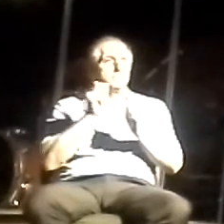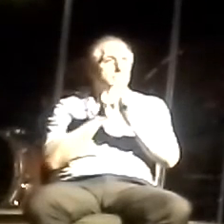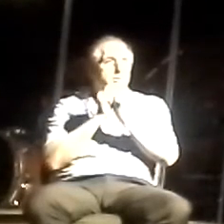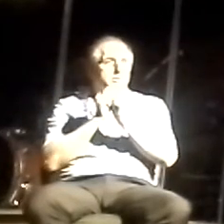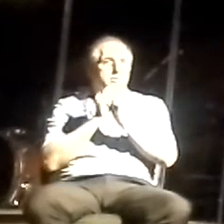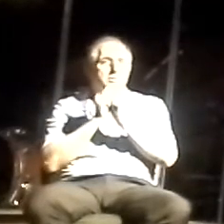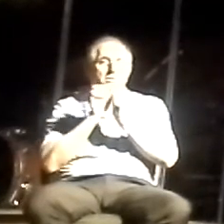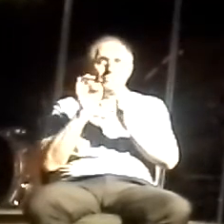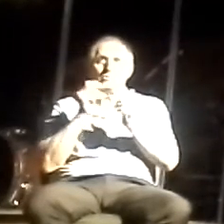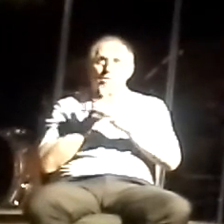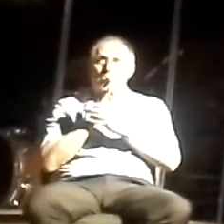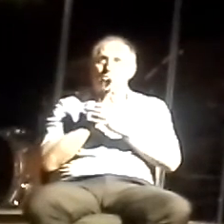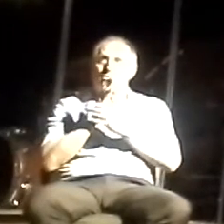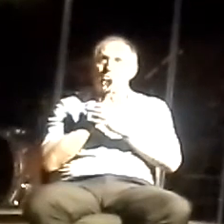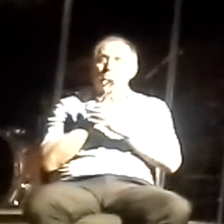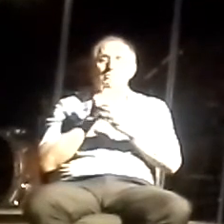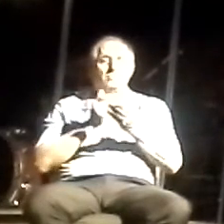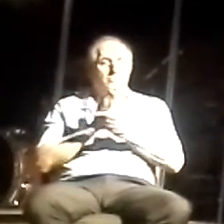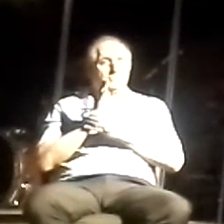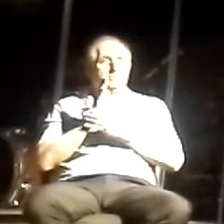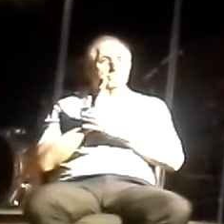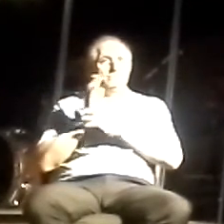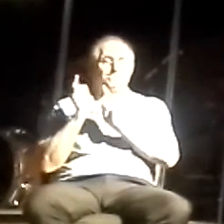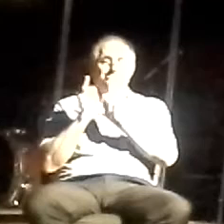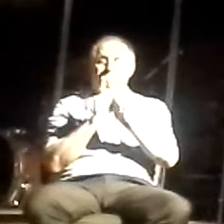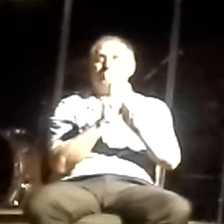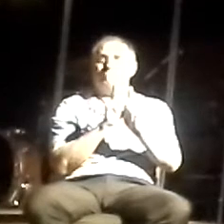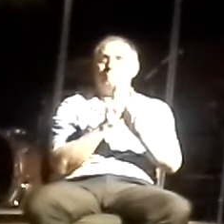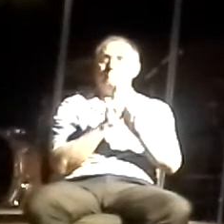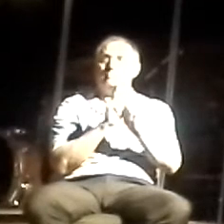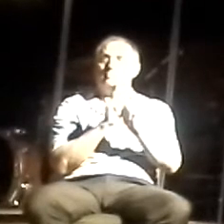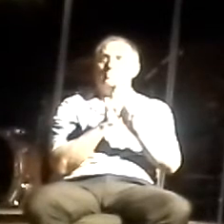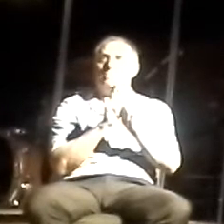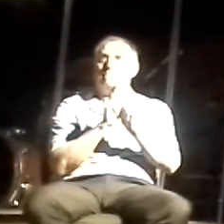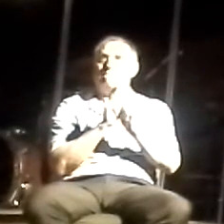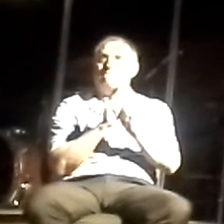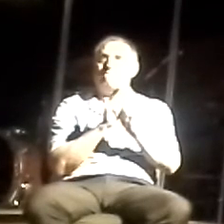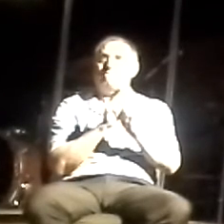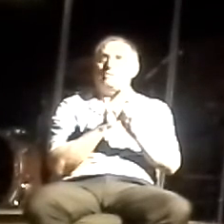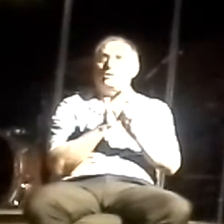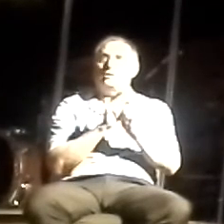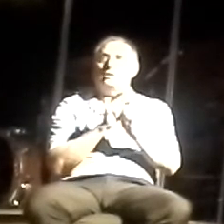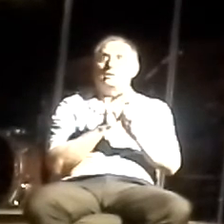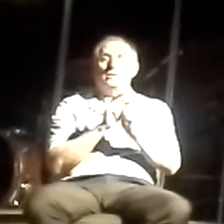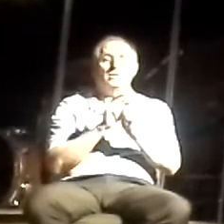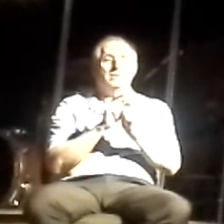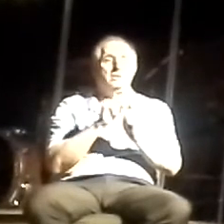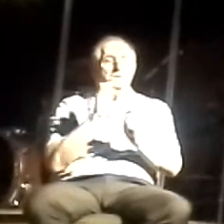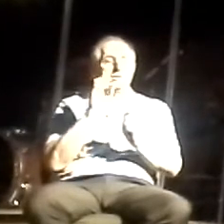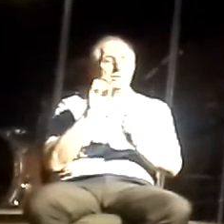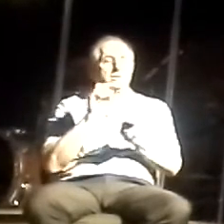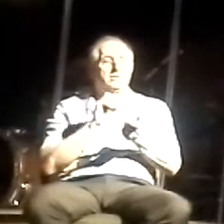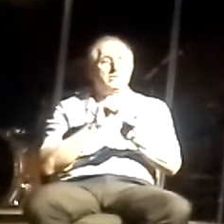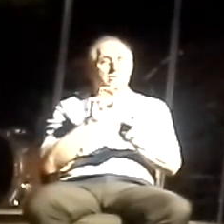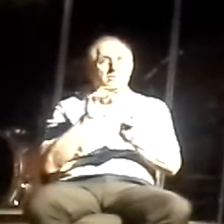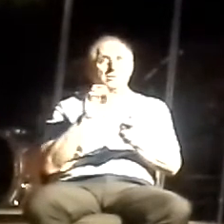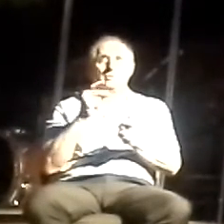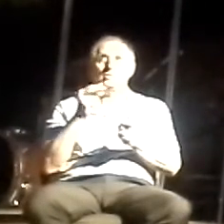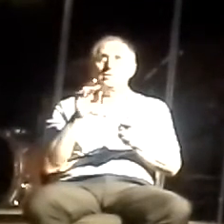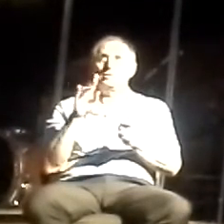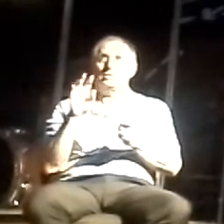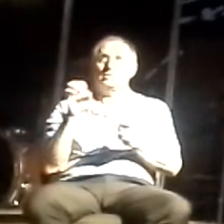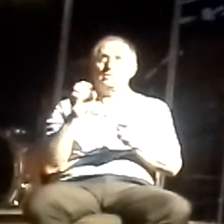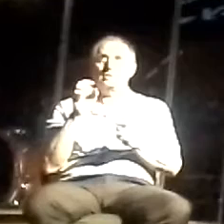you just allow us the privilege of doing that with you. Dr. Henry Cloud says this about foolish people. He says,